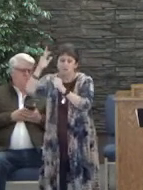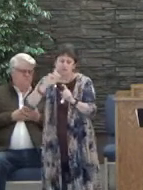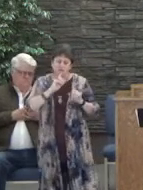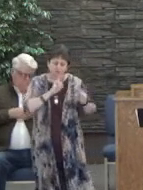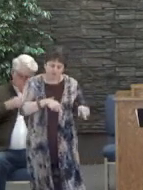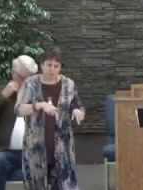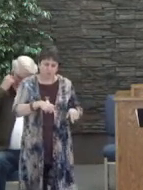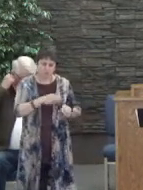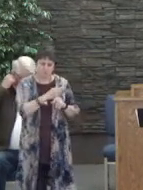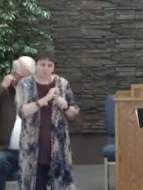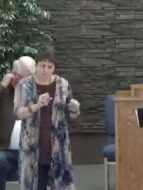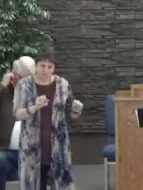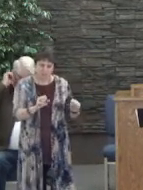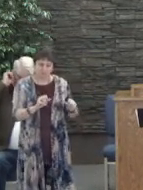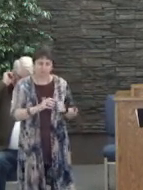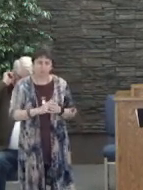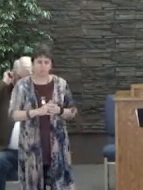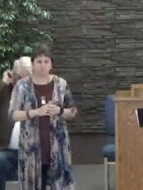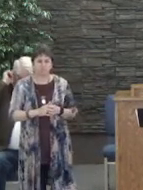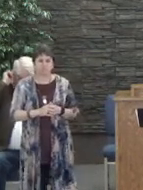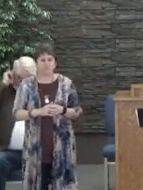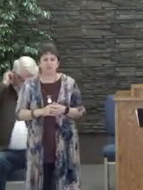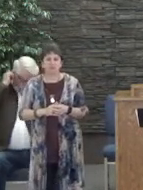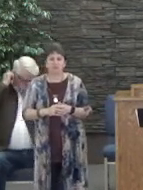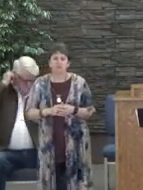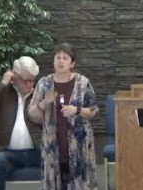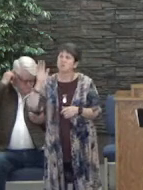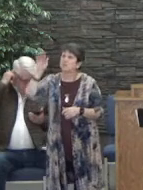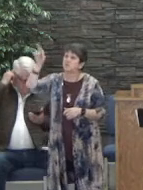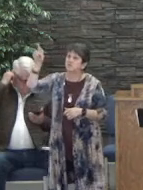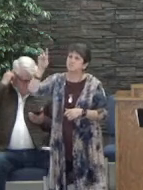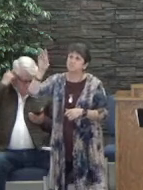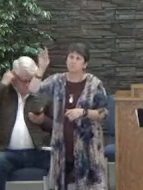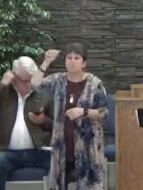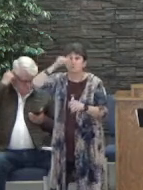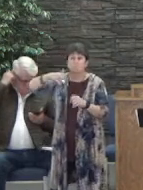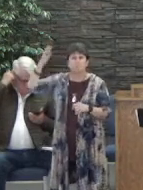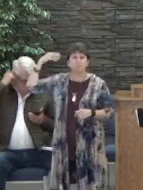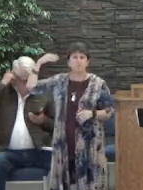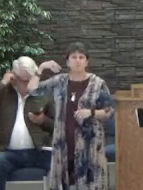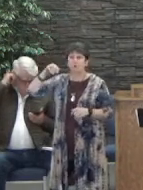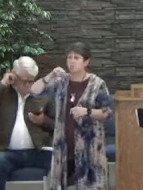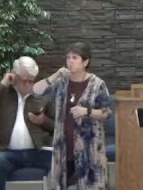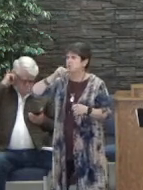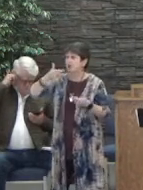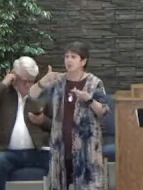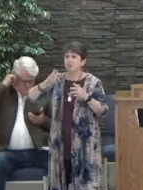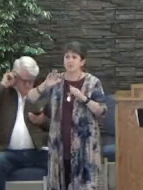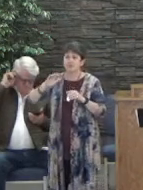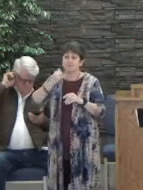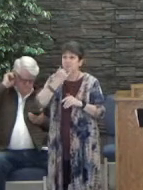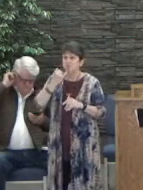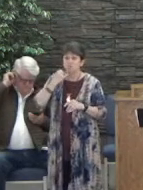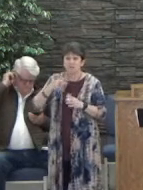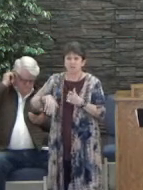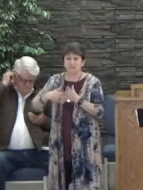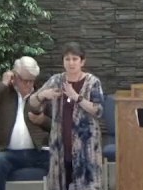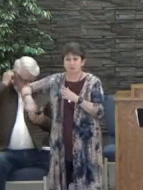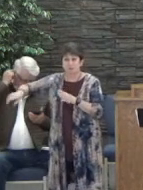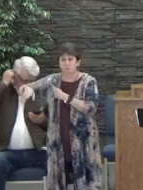saves, and reminds God that, hey, you wouldn't let the Israelites drive them out earlier in verse